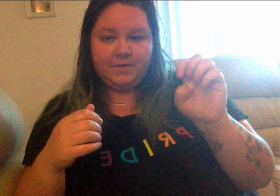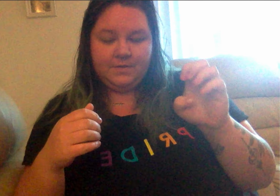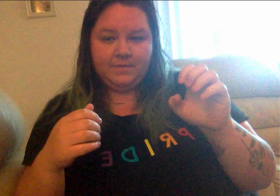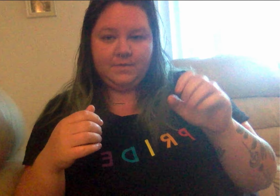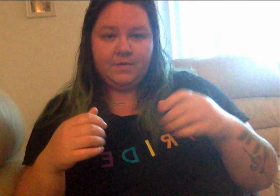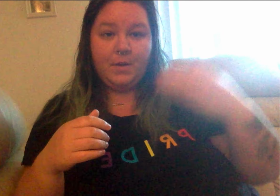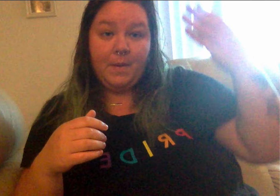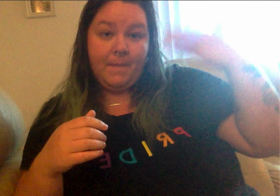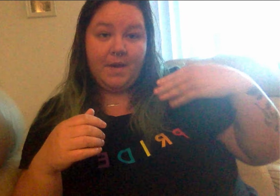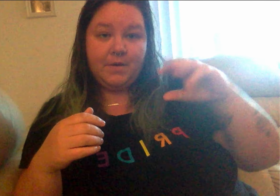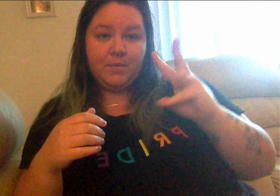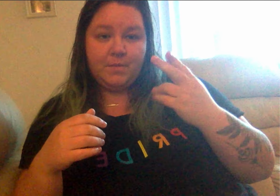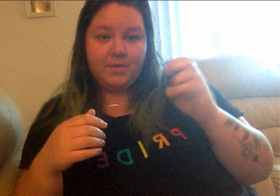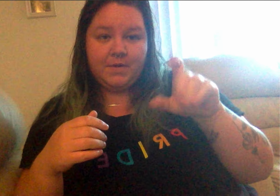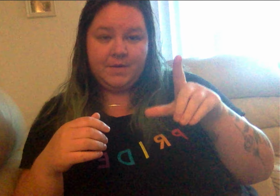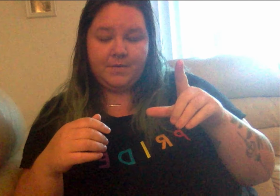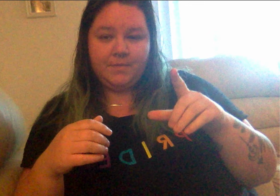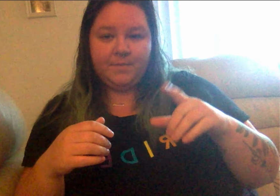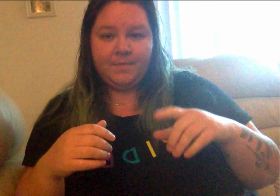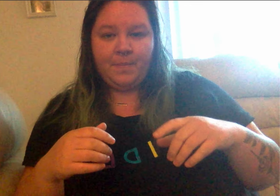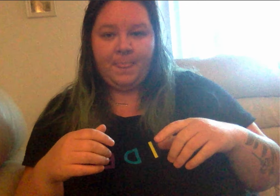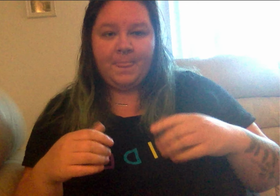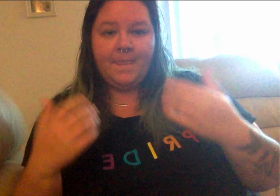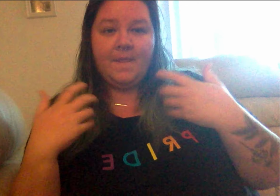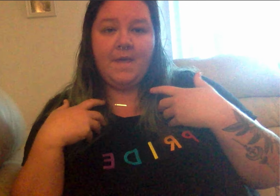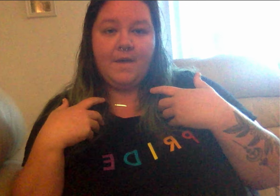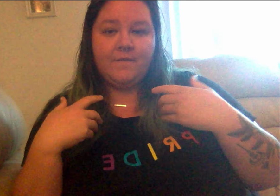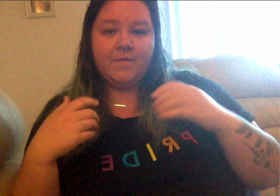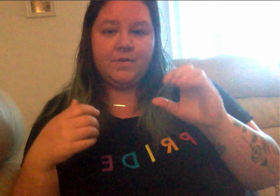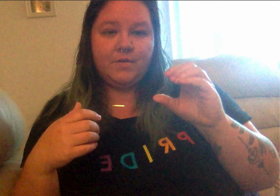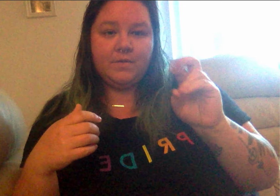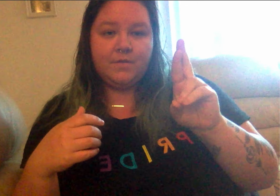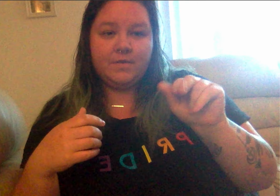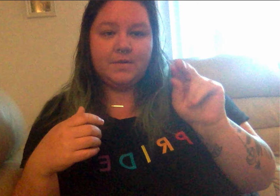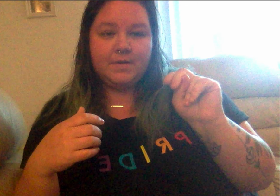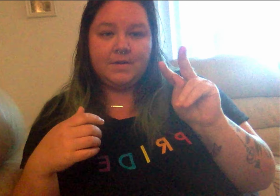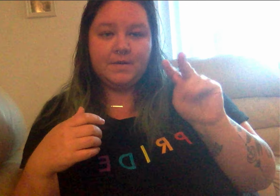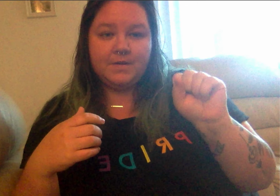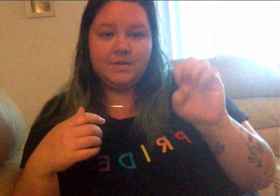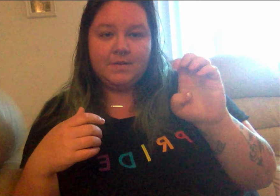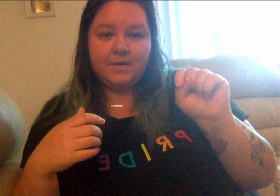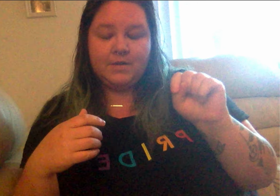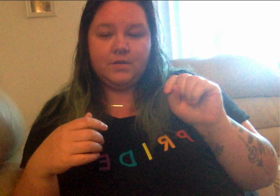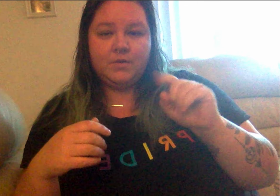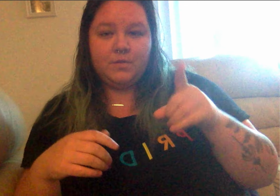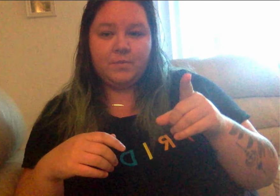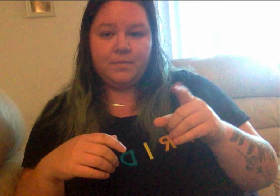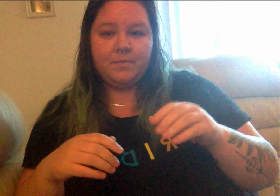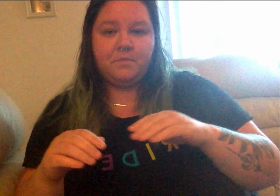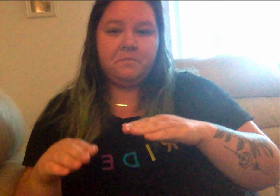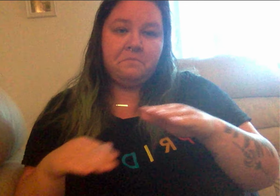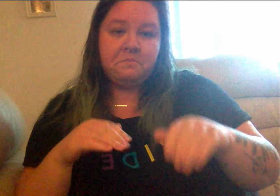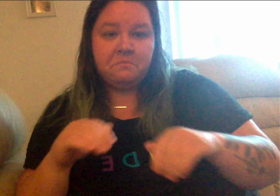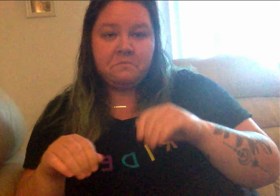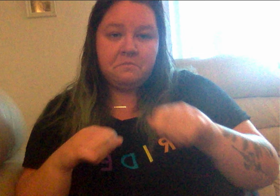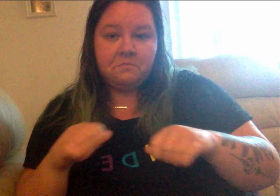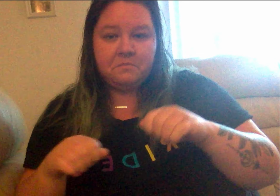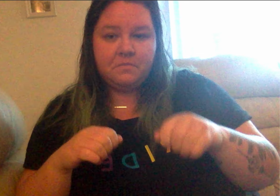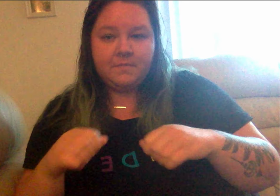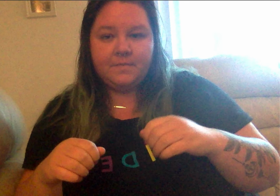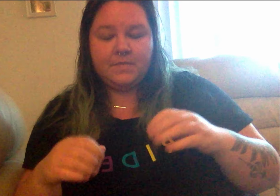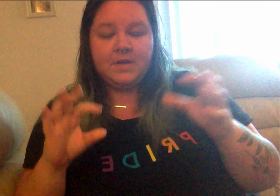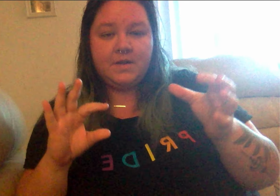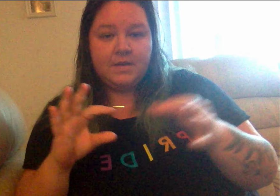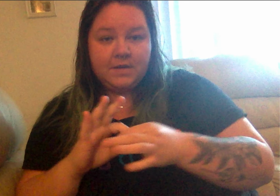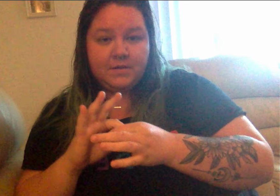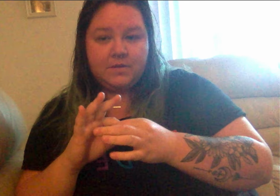wheel. We have the crank set of the bike, which you pedal, and that is attached to the chain ring, which